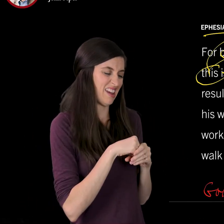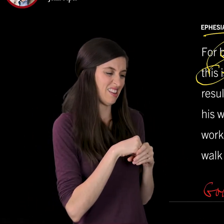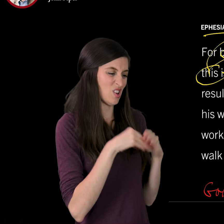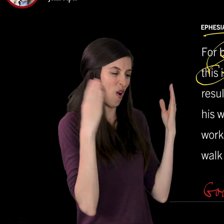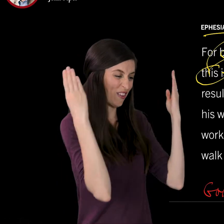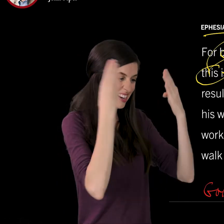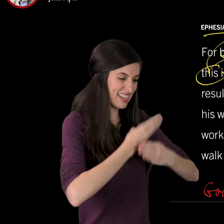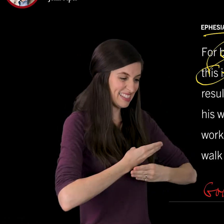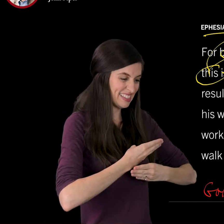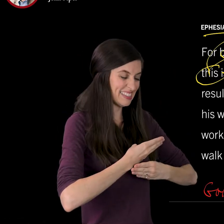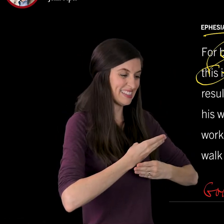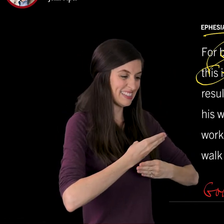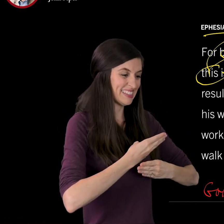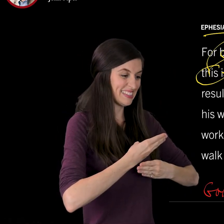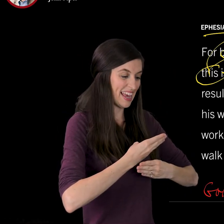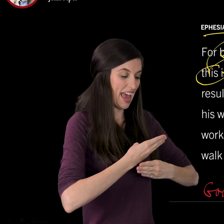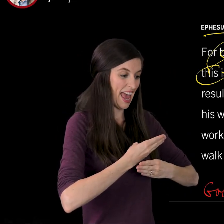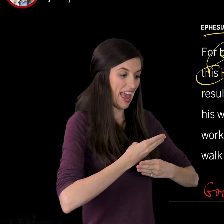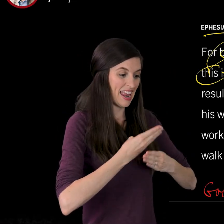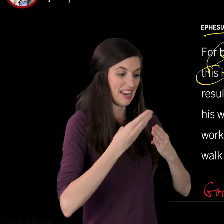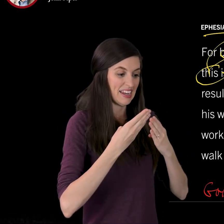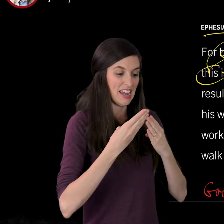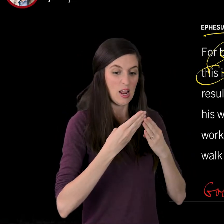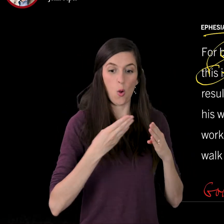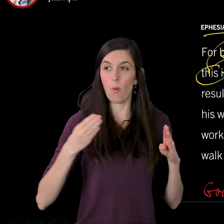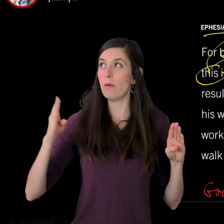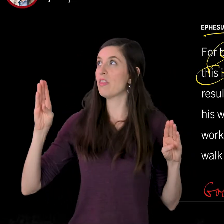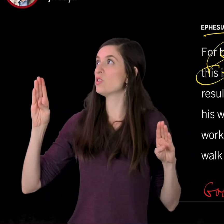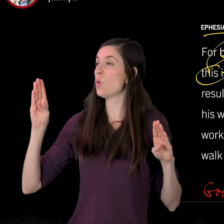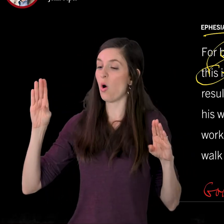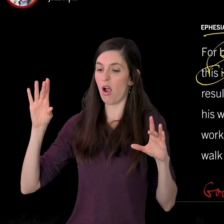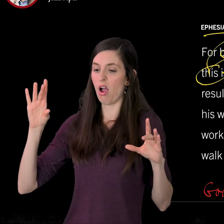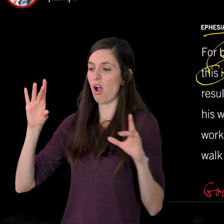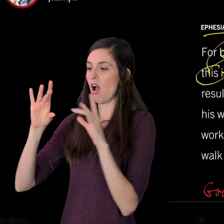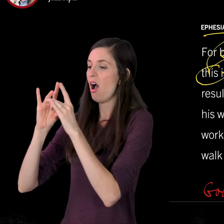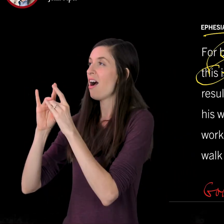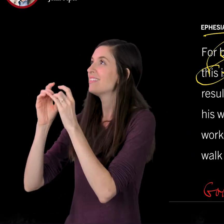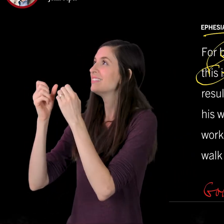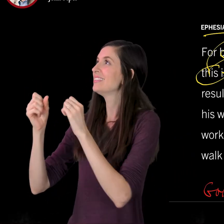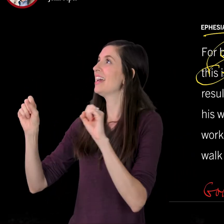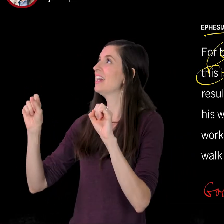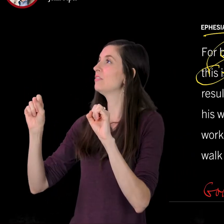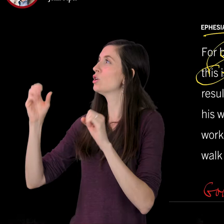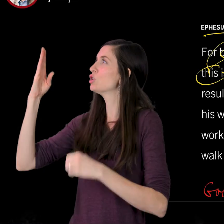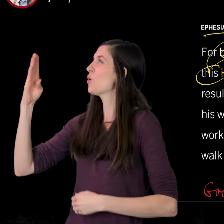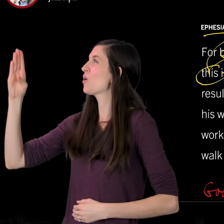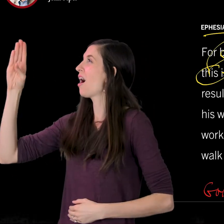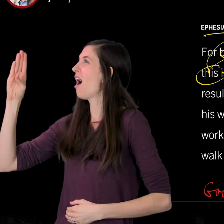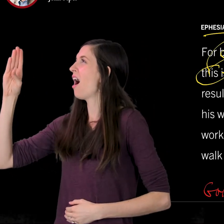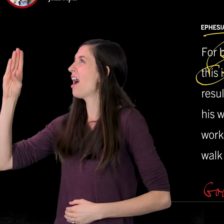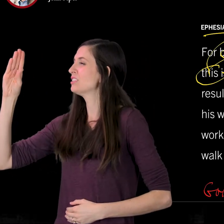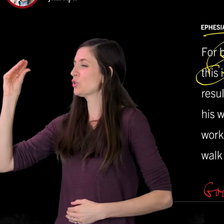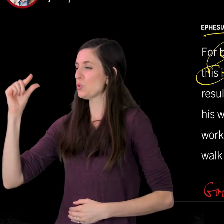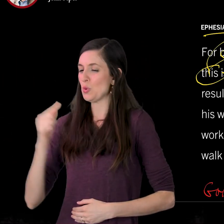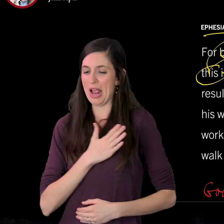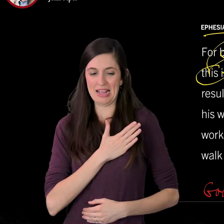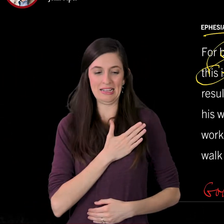So there's there's God there's grace